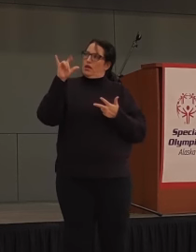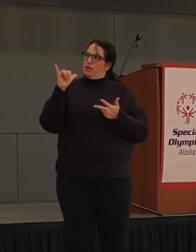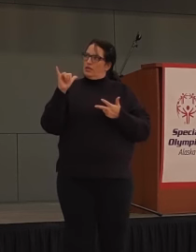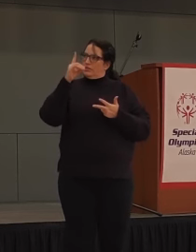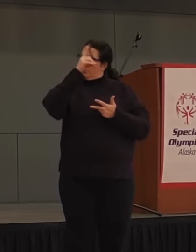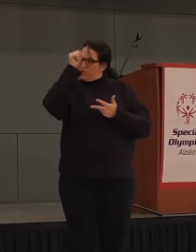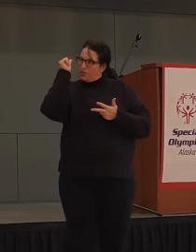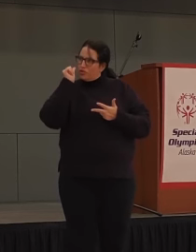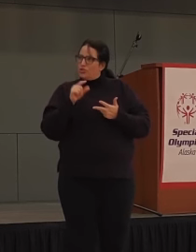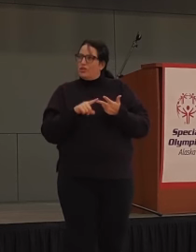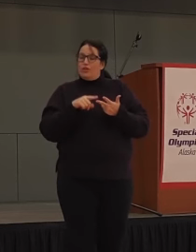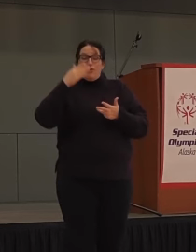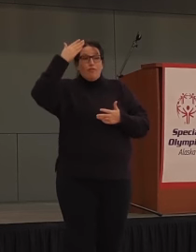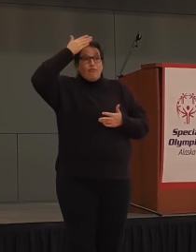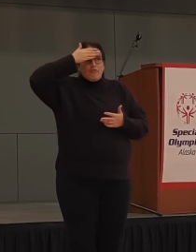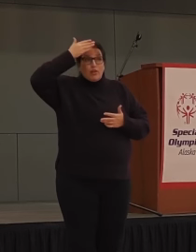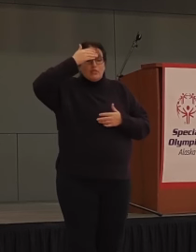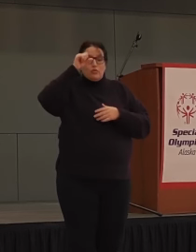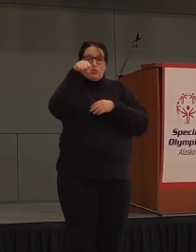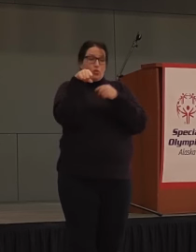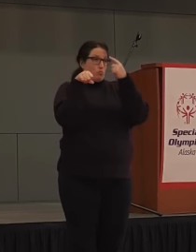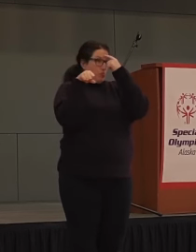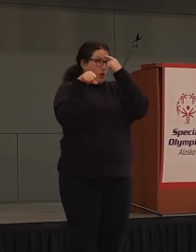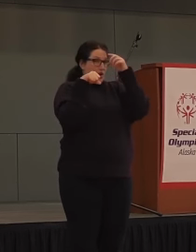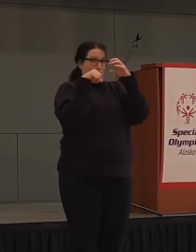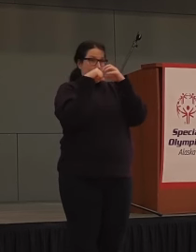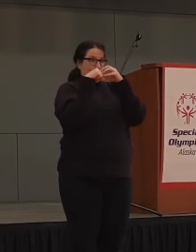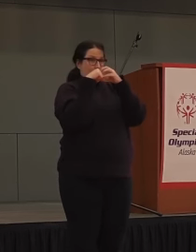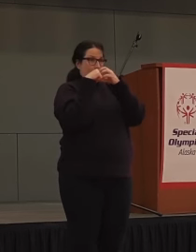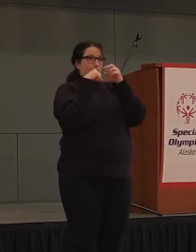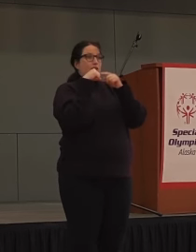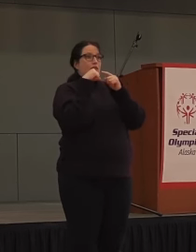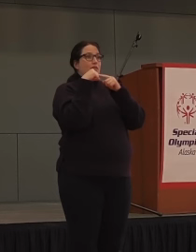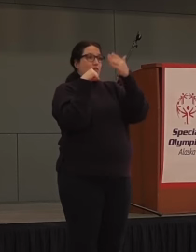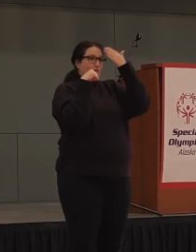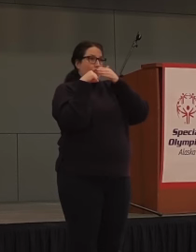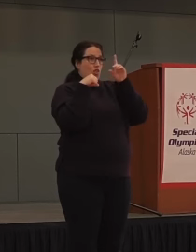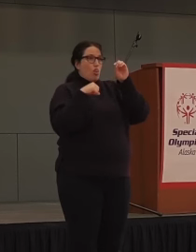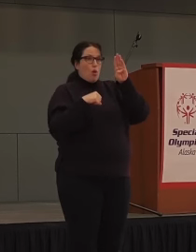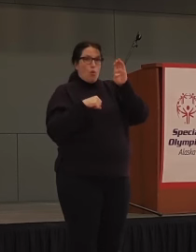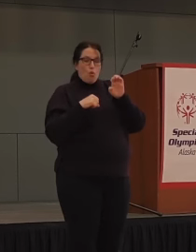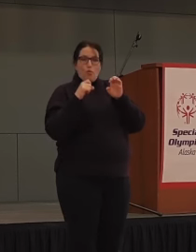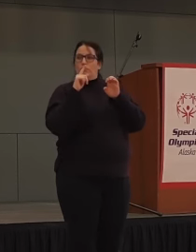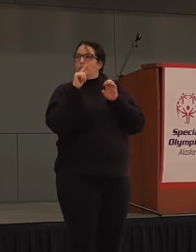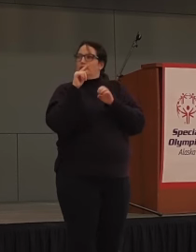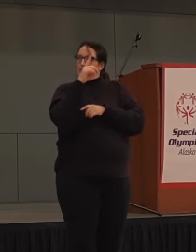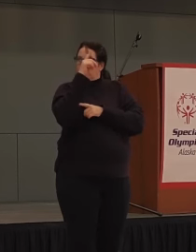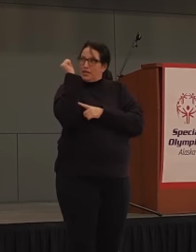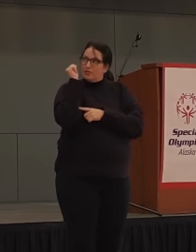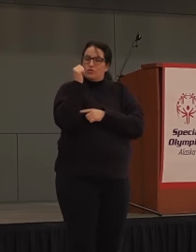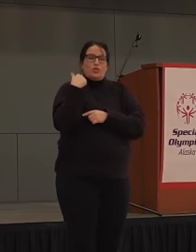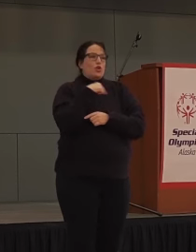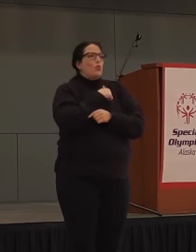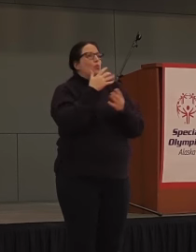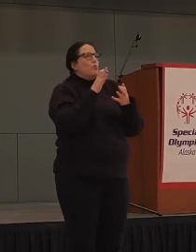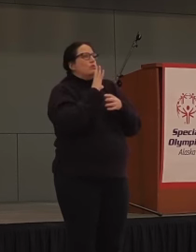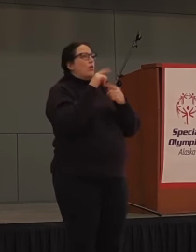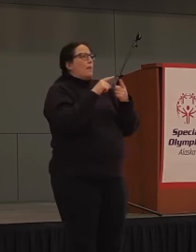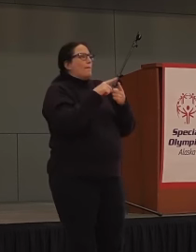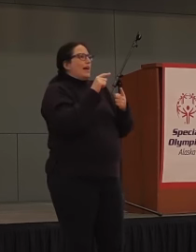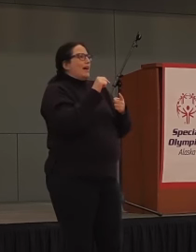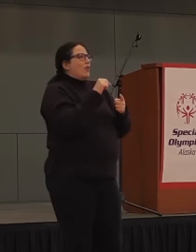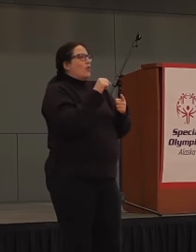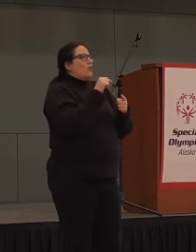delirium. So let's think about, first of all, these reversible dementias.